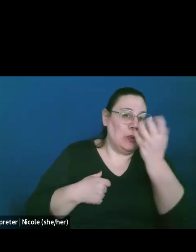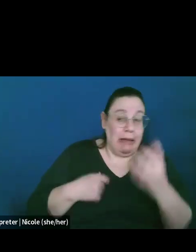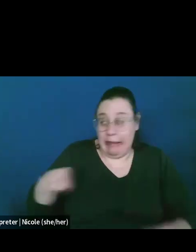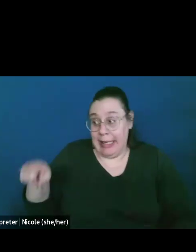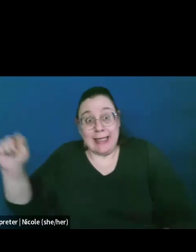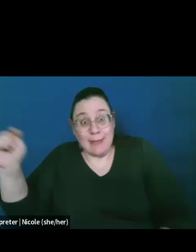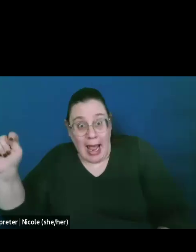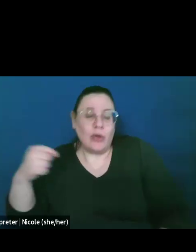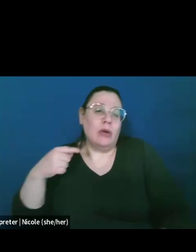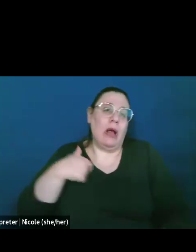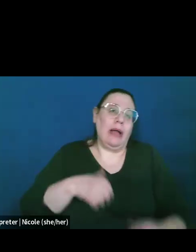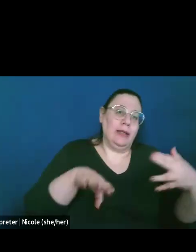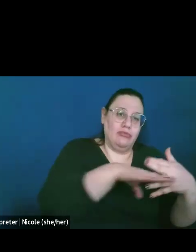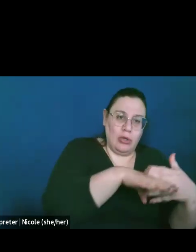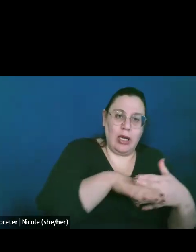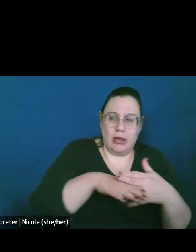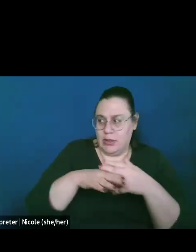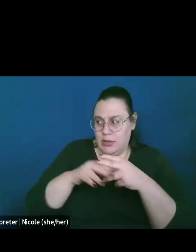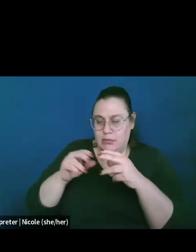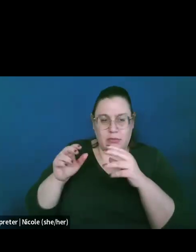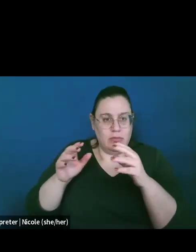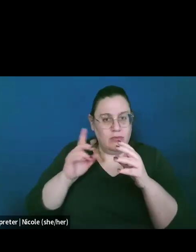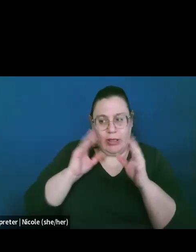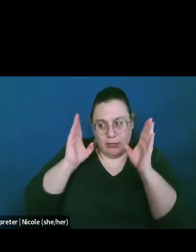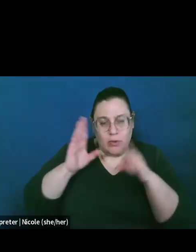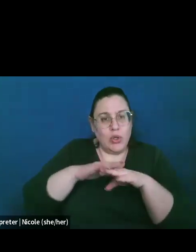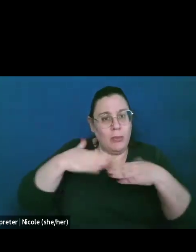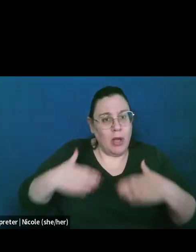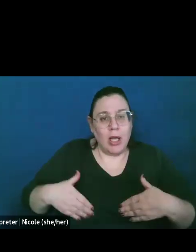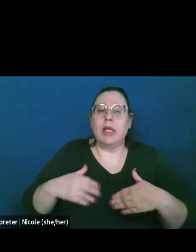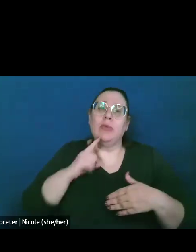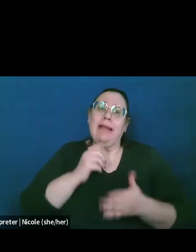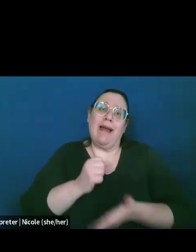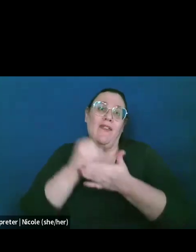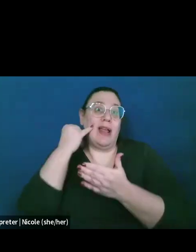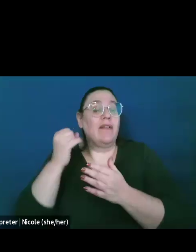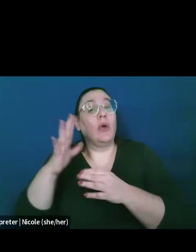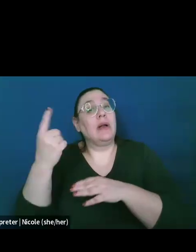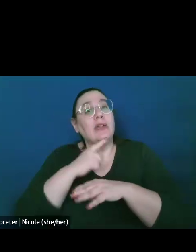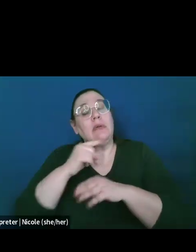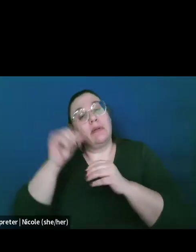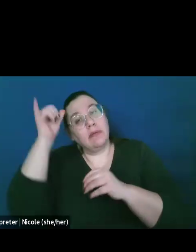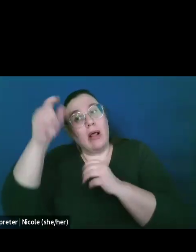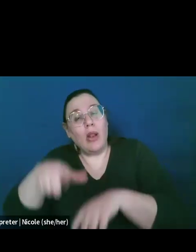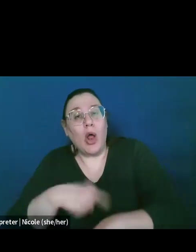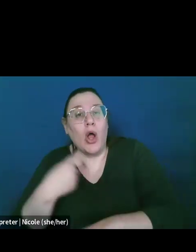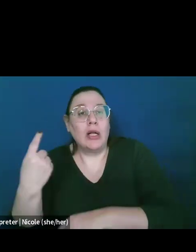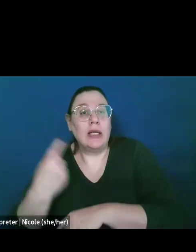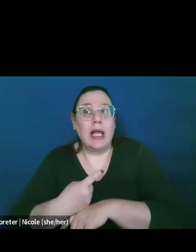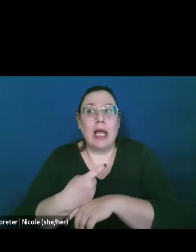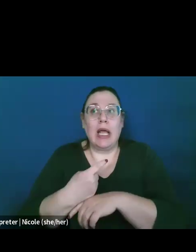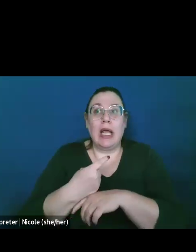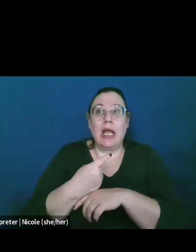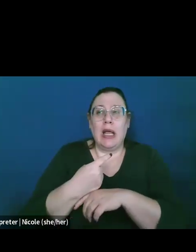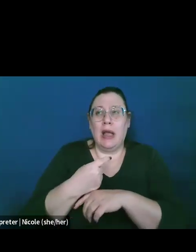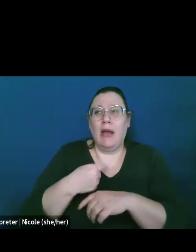those types of things and like listening, it really helps, especially when you have longer days and not feeling like, you only got 6 hours done